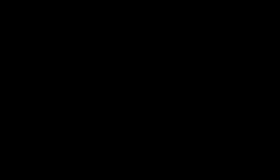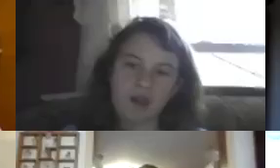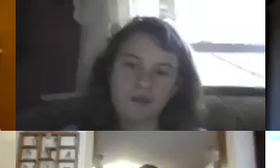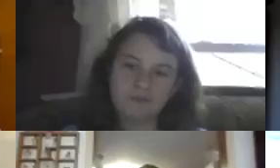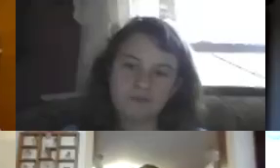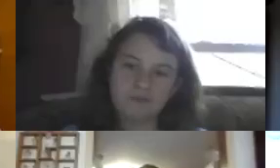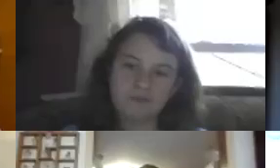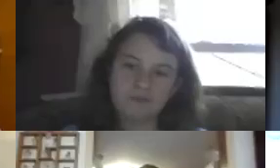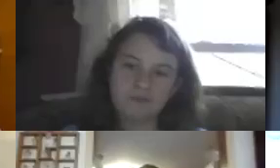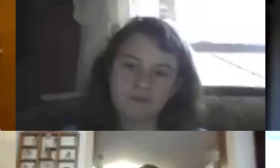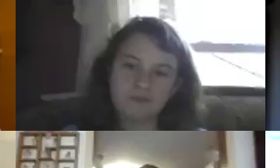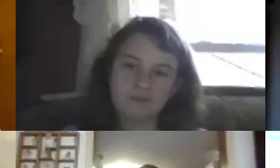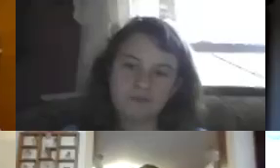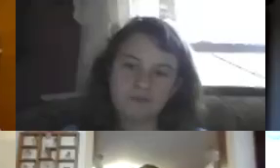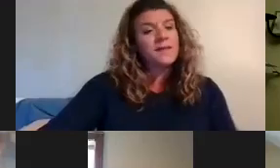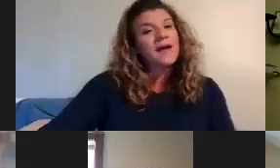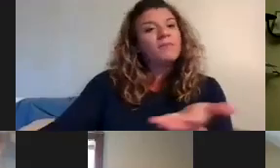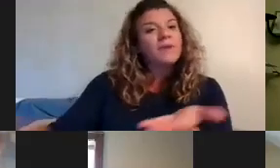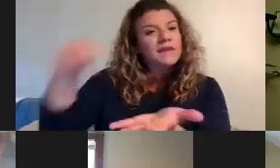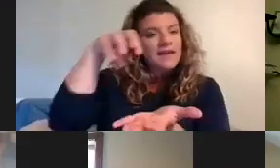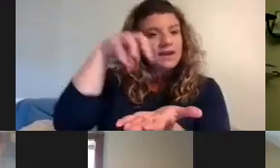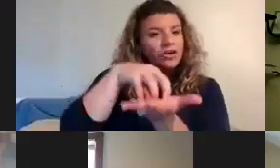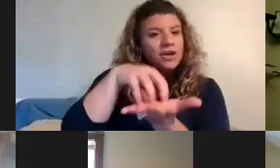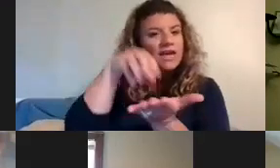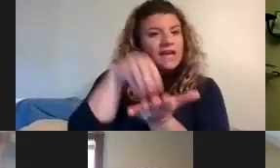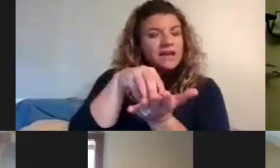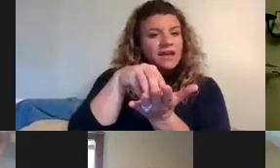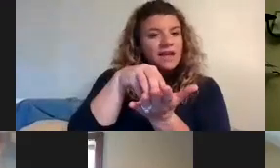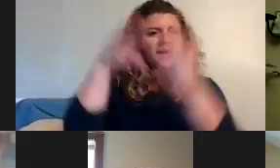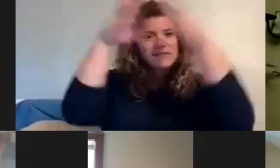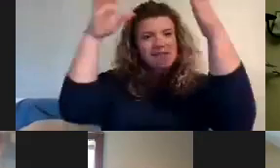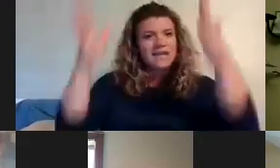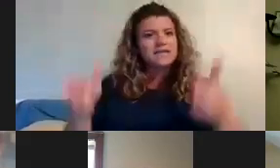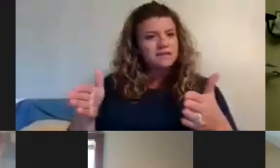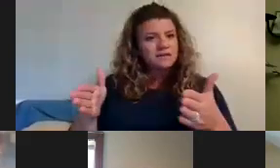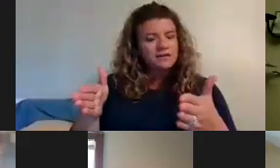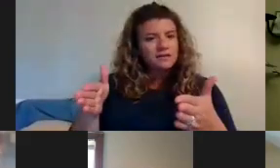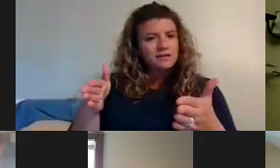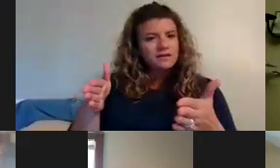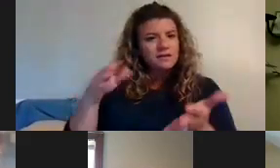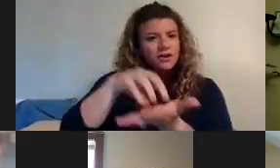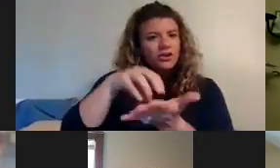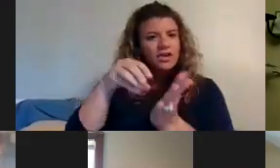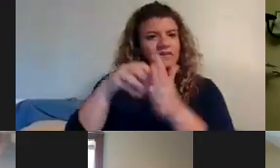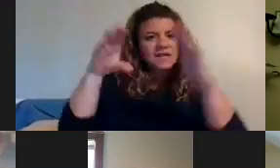Some people are asking about cookie booth. So that would be like a cookie and like a stand. A cookie